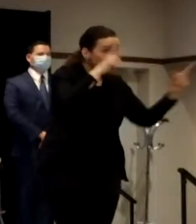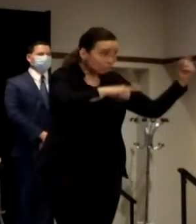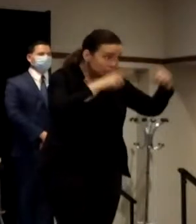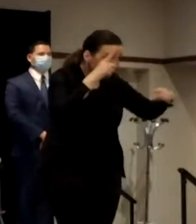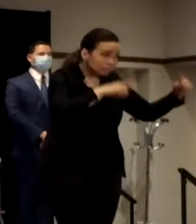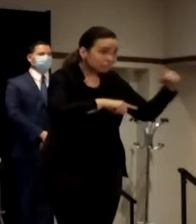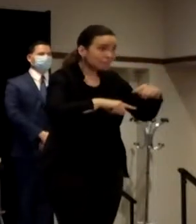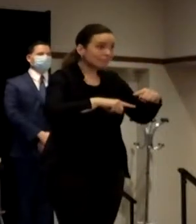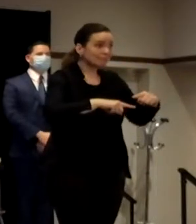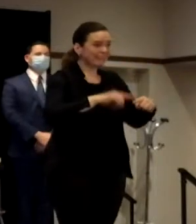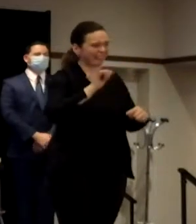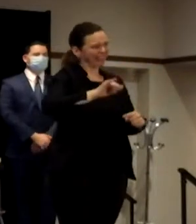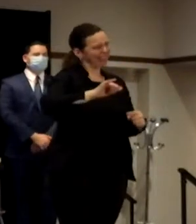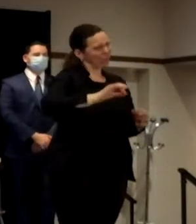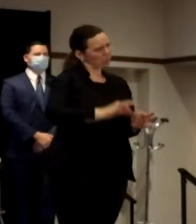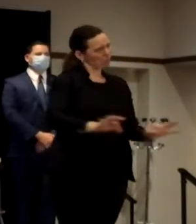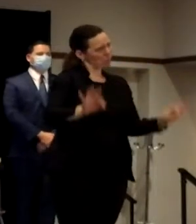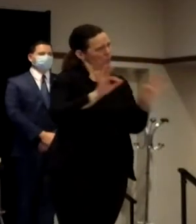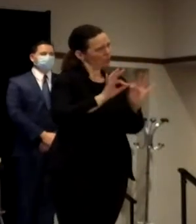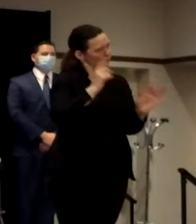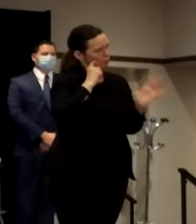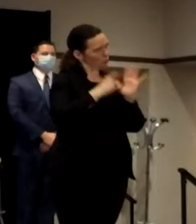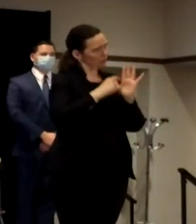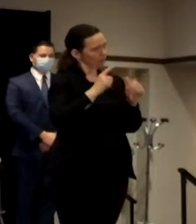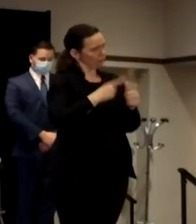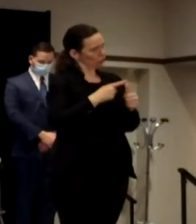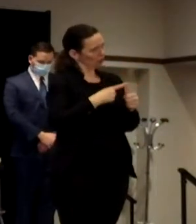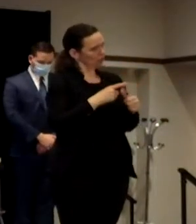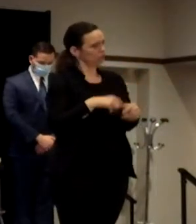personally have gotten letters from the grandmothers and